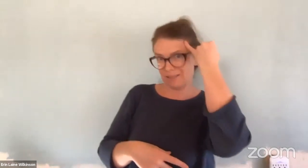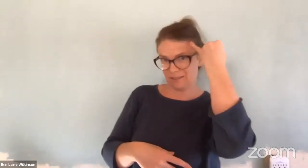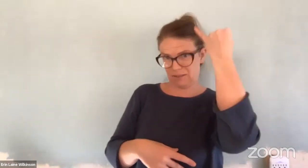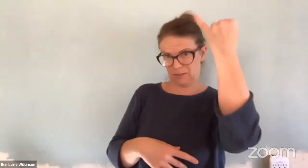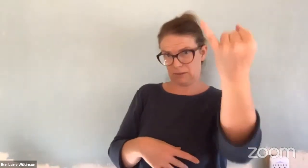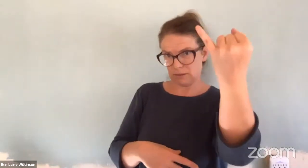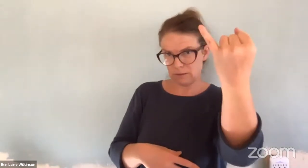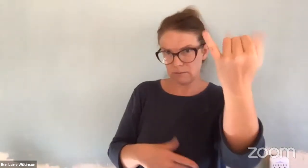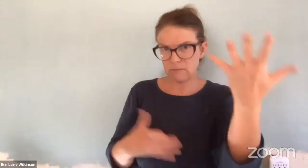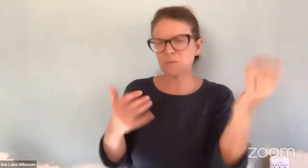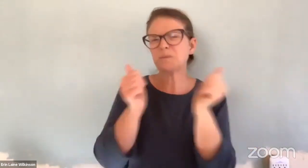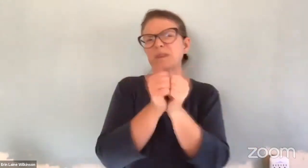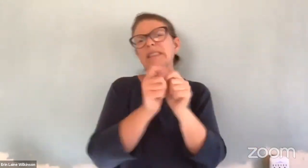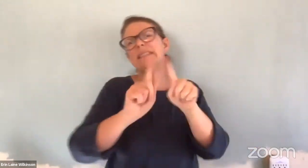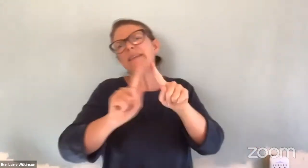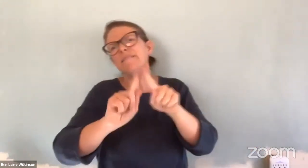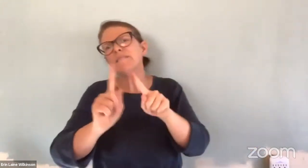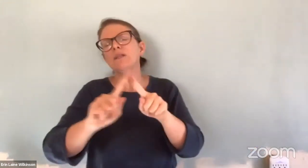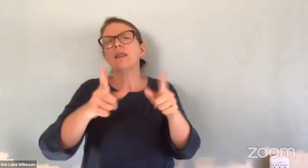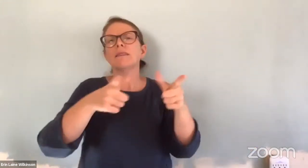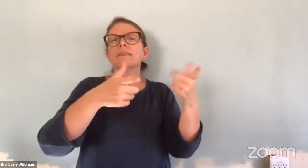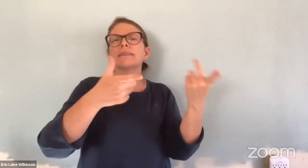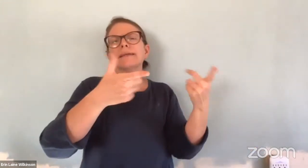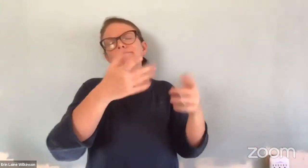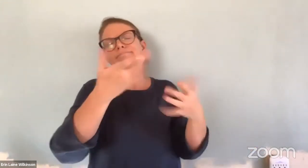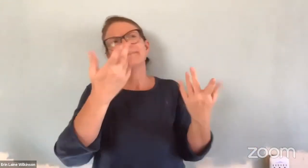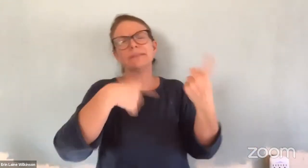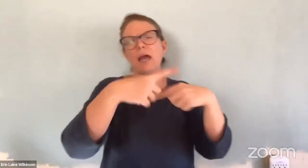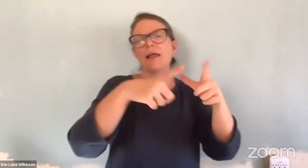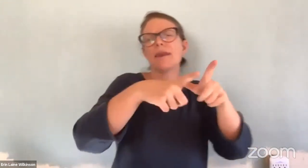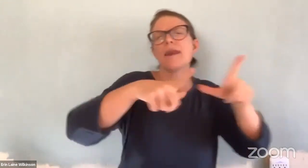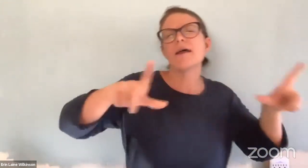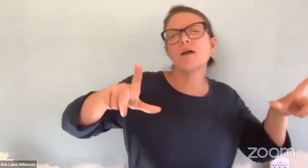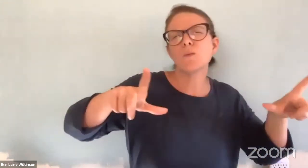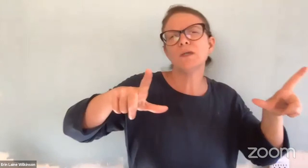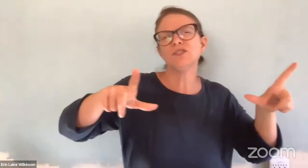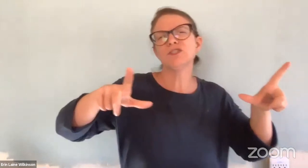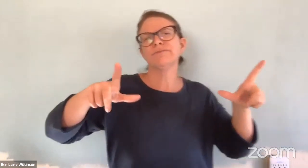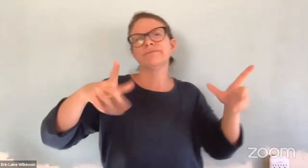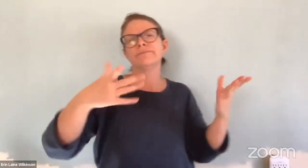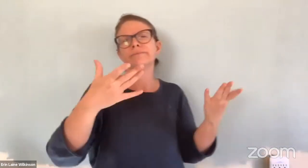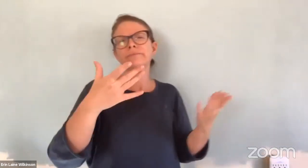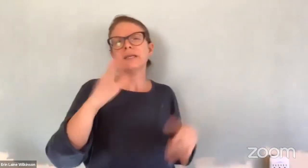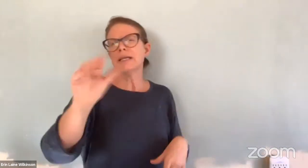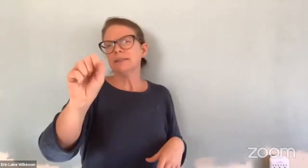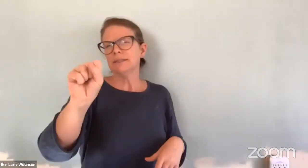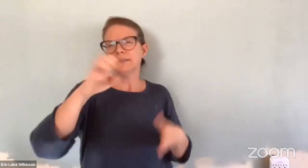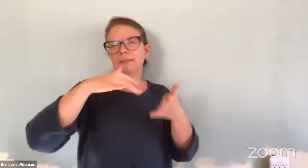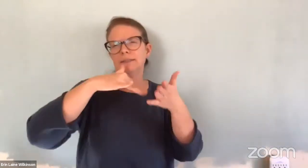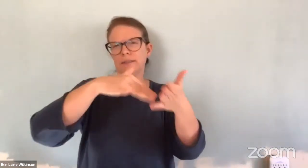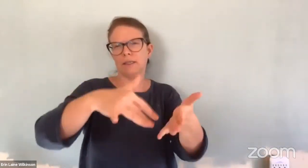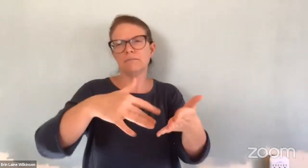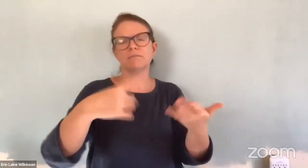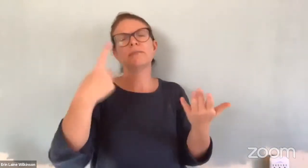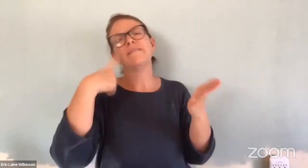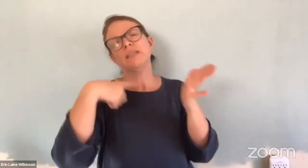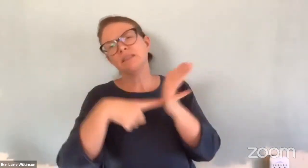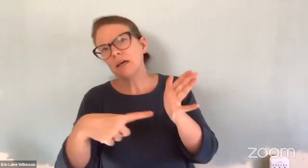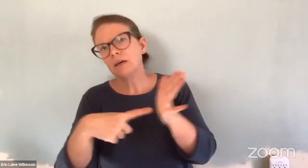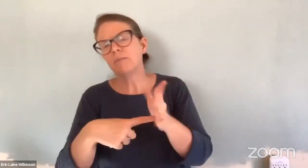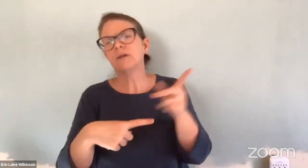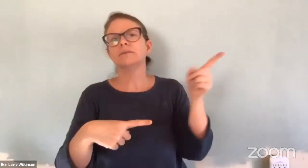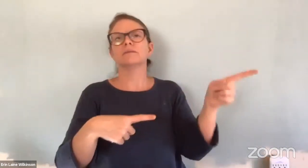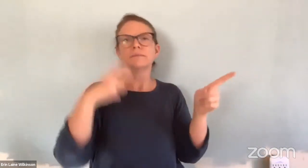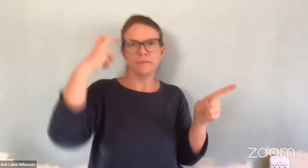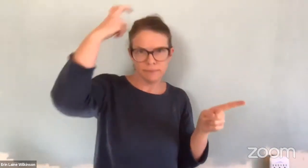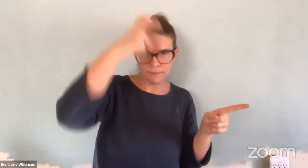so just like to add to that discussion, this idea about different signed languages and some